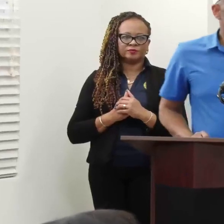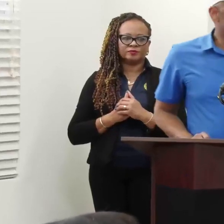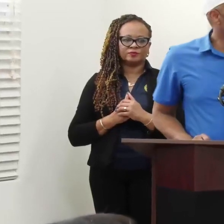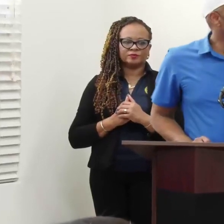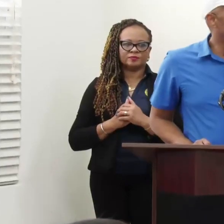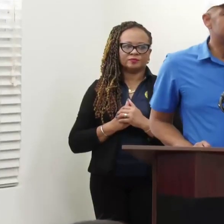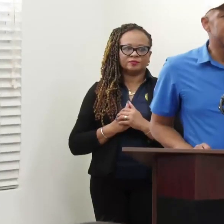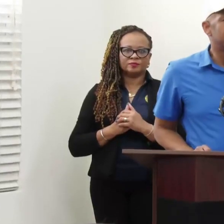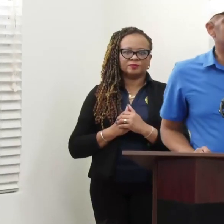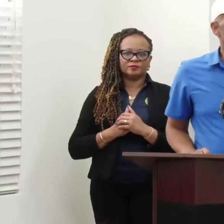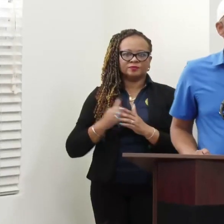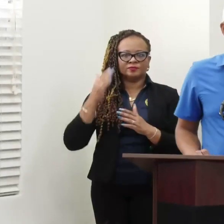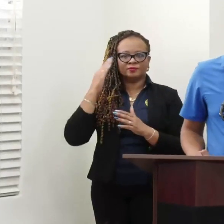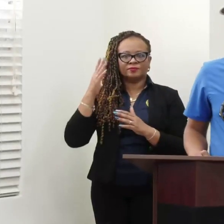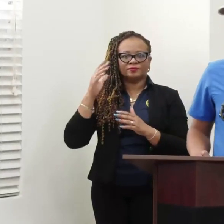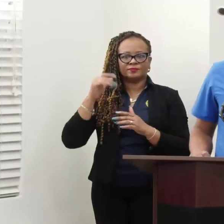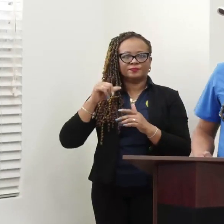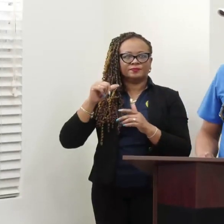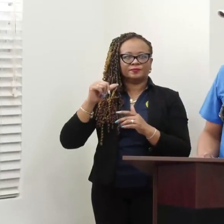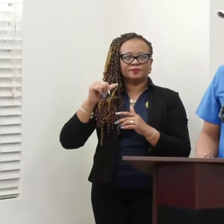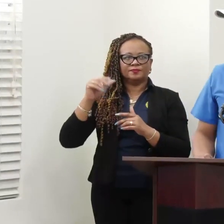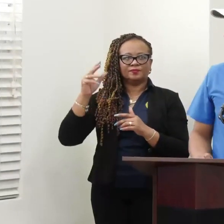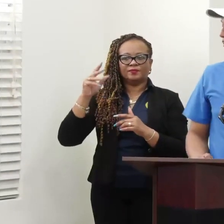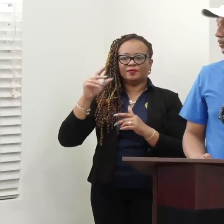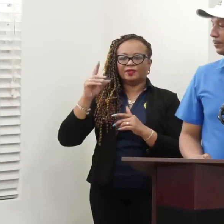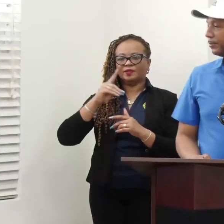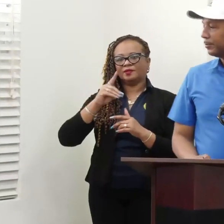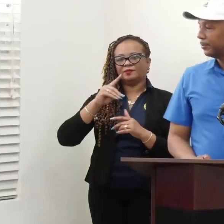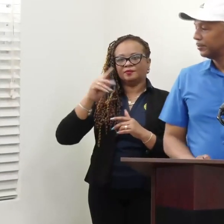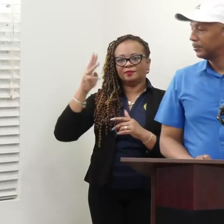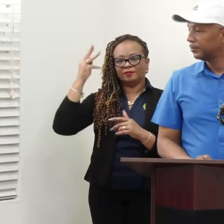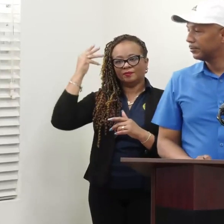I would like to acknowledge the Acting Prime Minister.